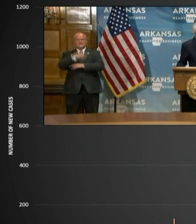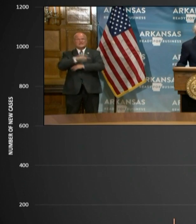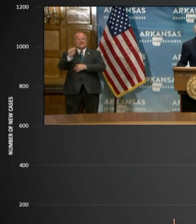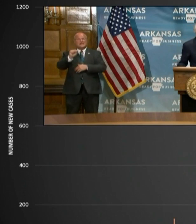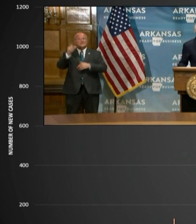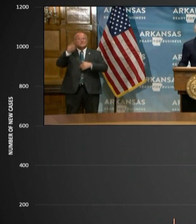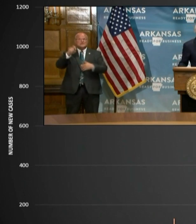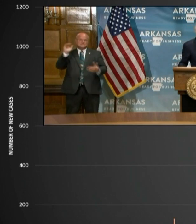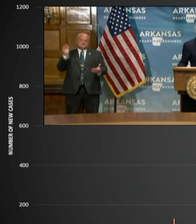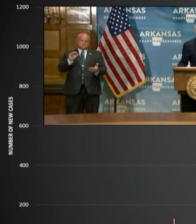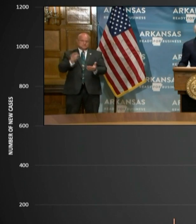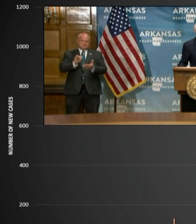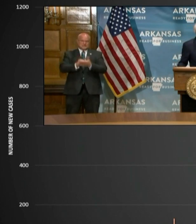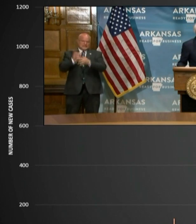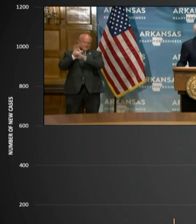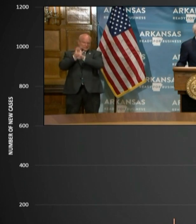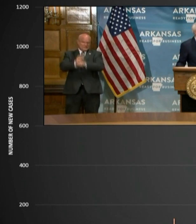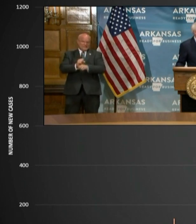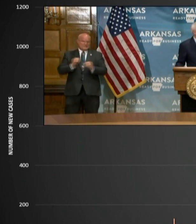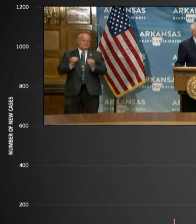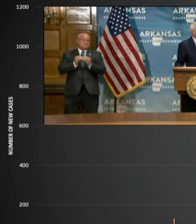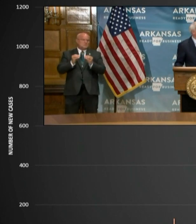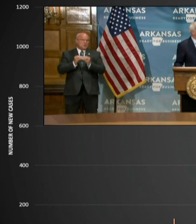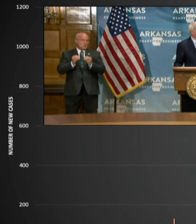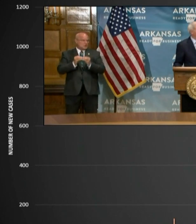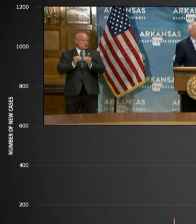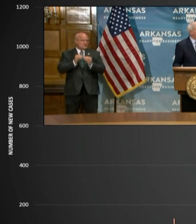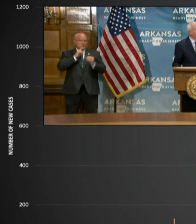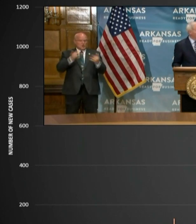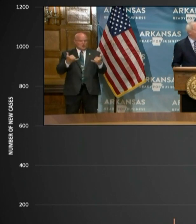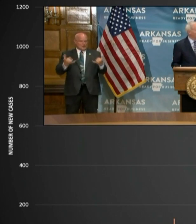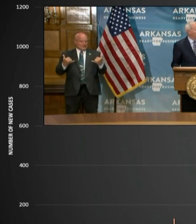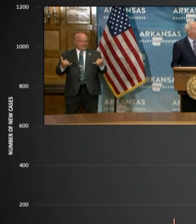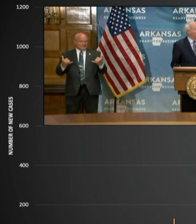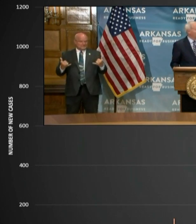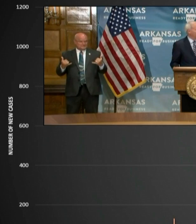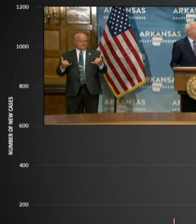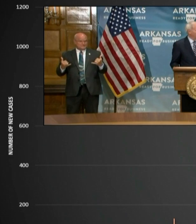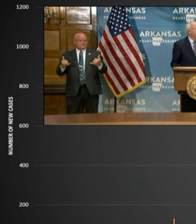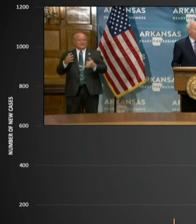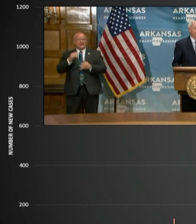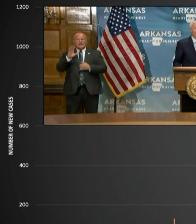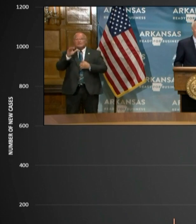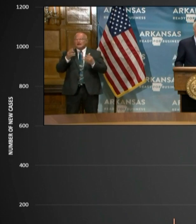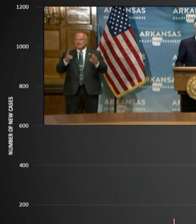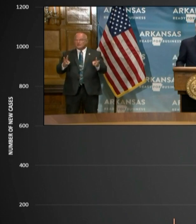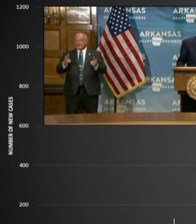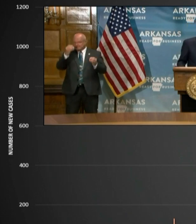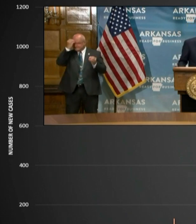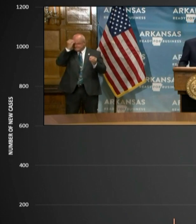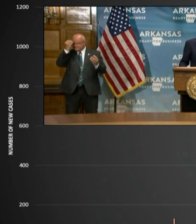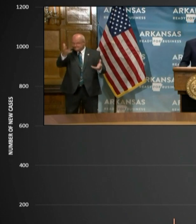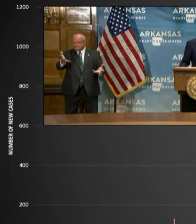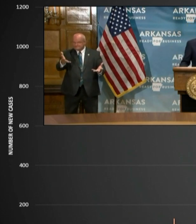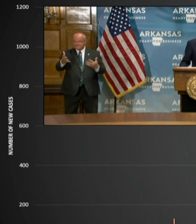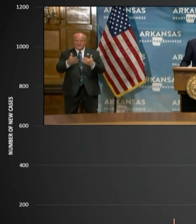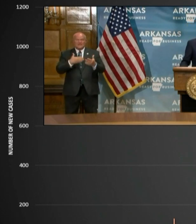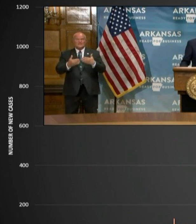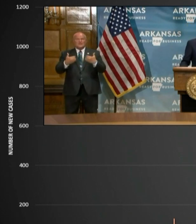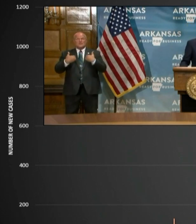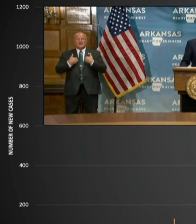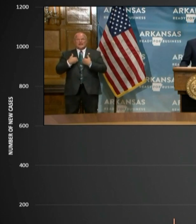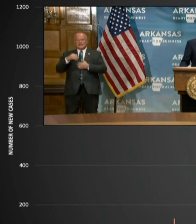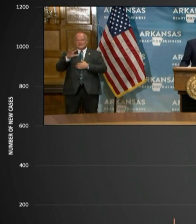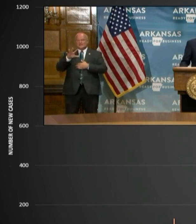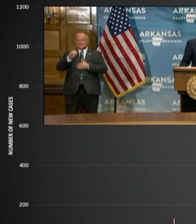we've got to reduce that trend line even from where we are right now. And by the way, let me emphasize that even though you